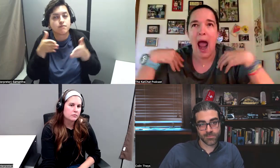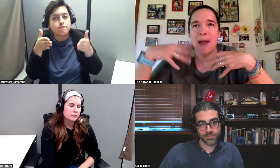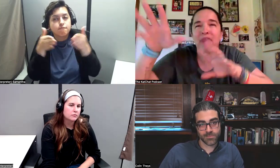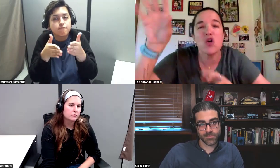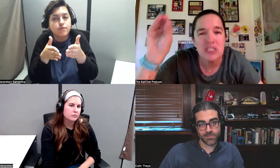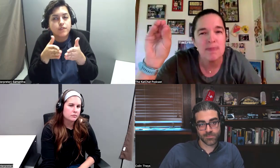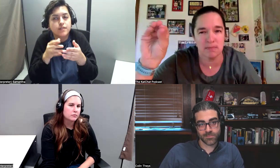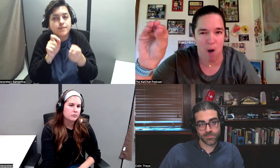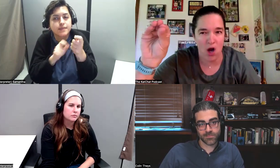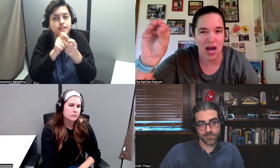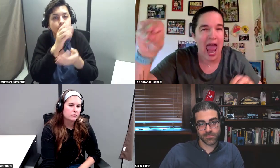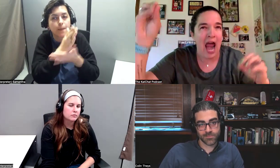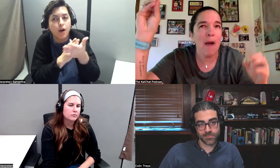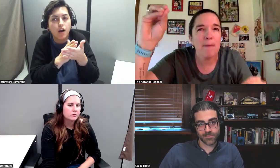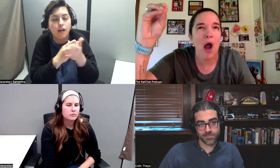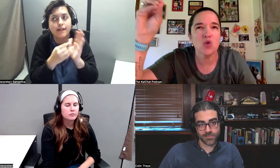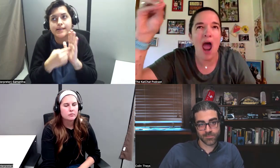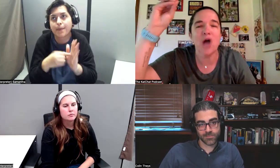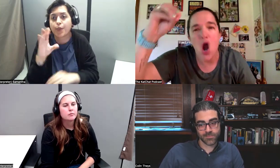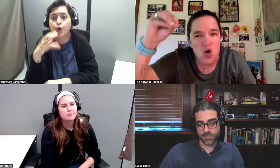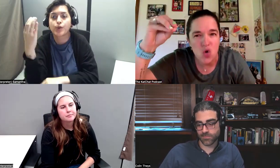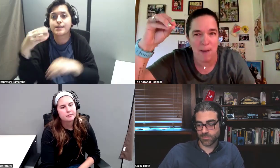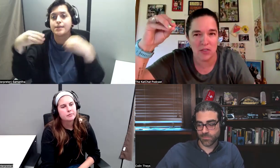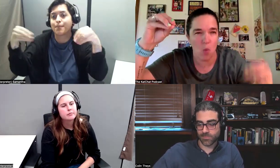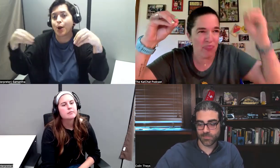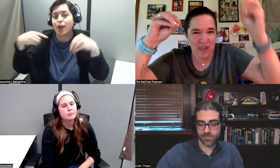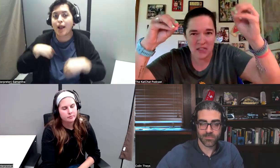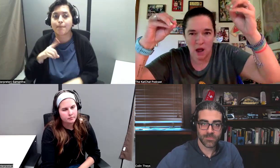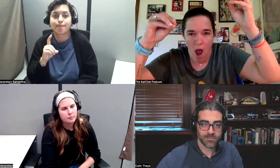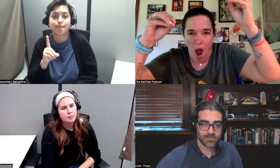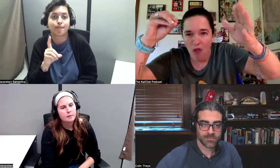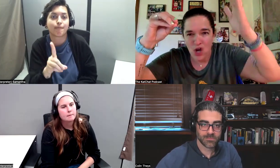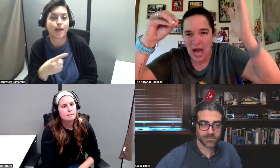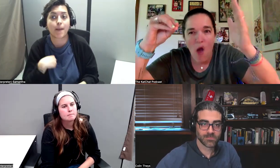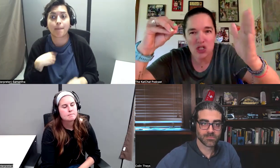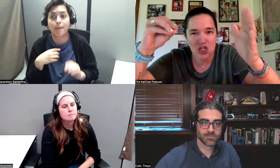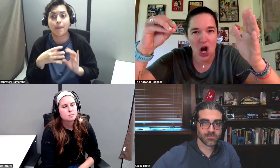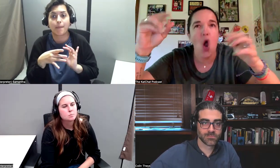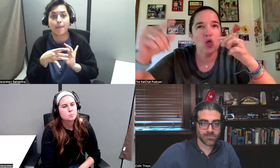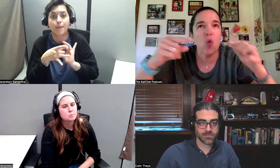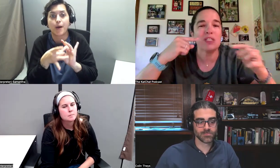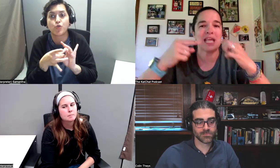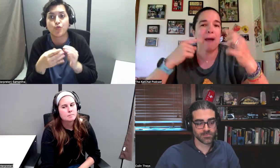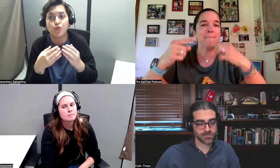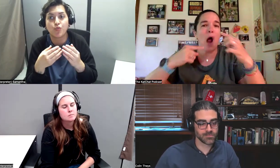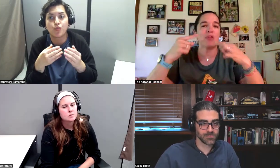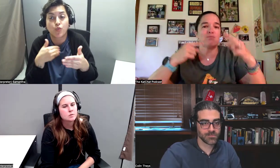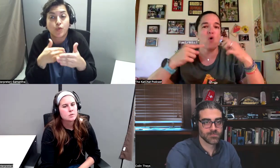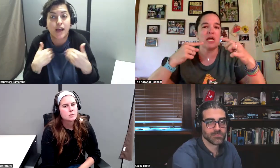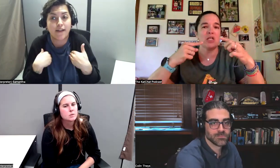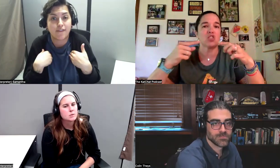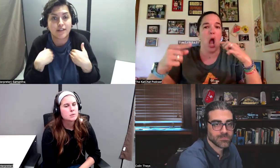where I'm at the Christmas market and I'm about to have an argument with this other character, you will see my